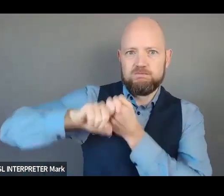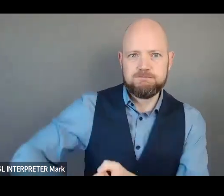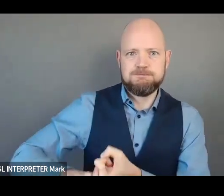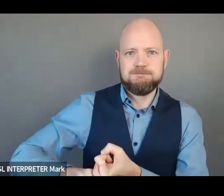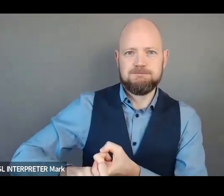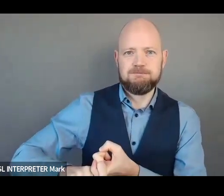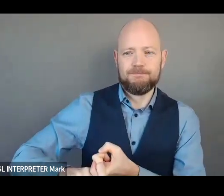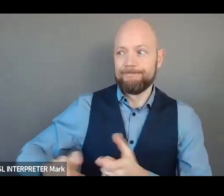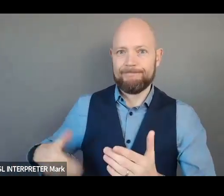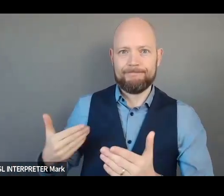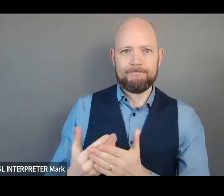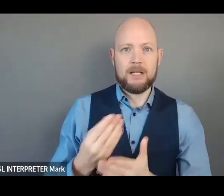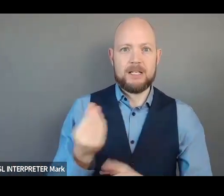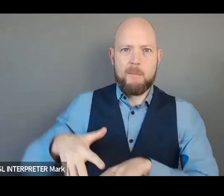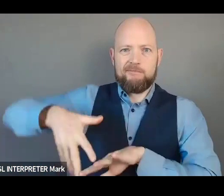decades.